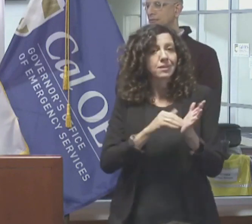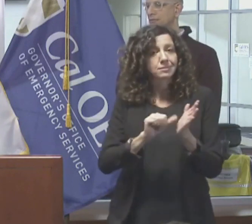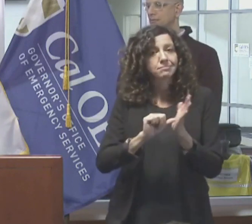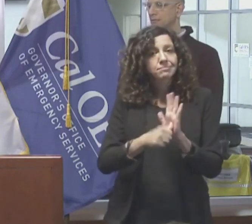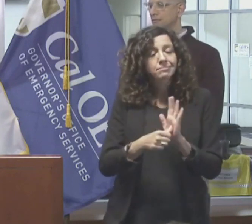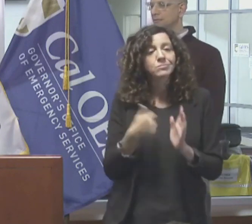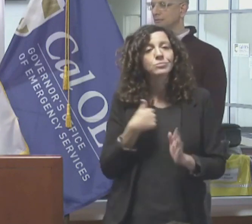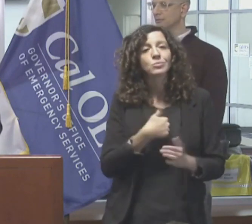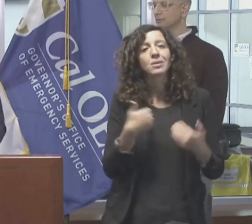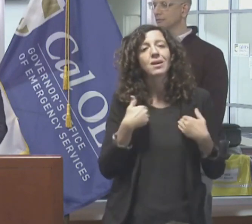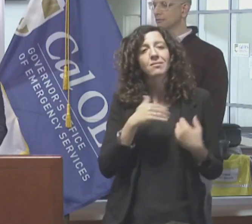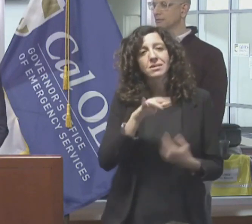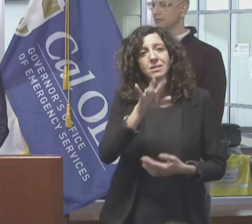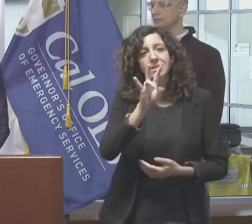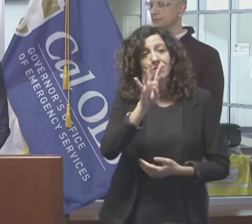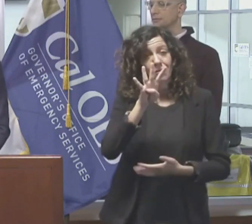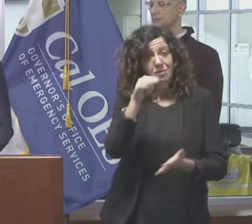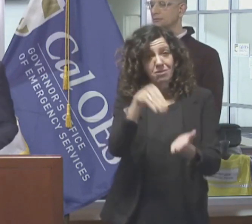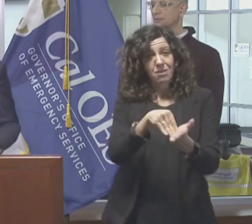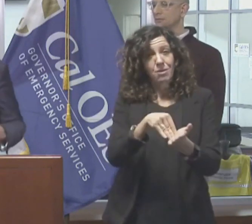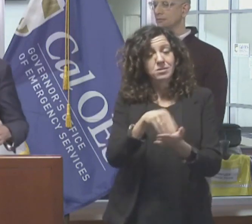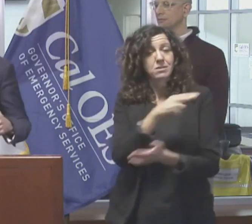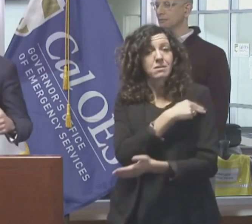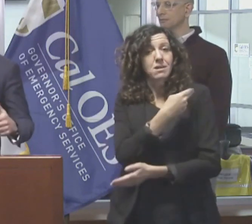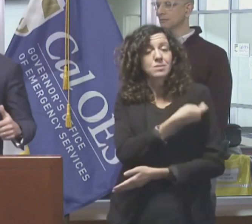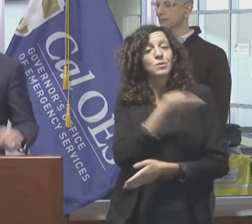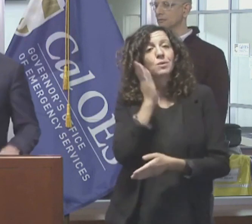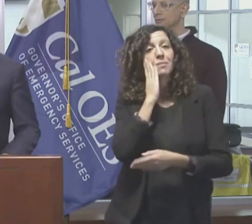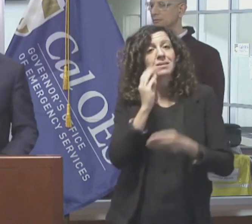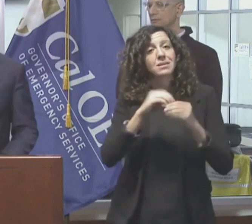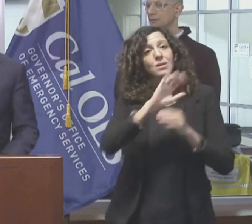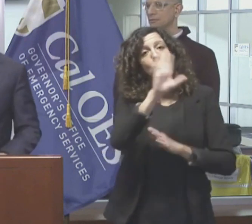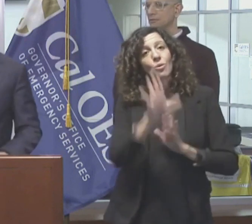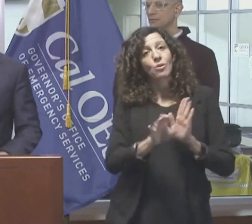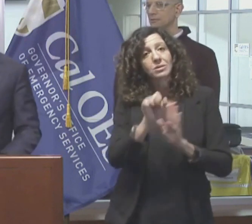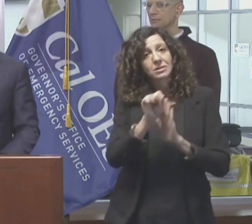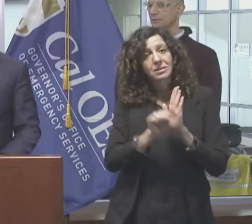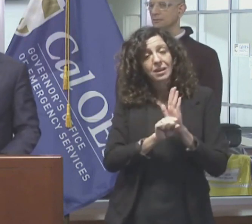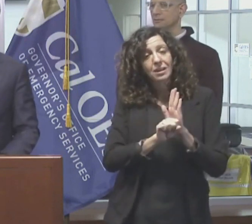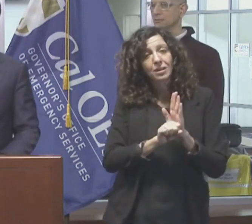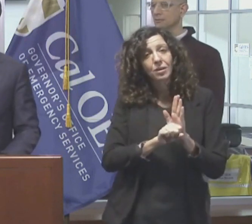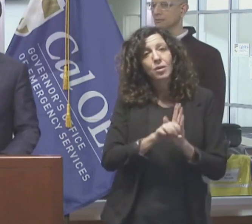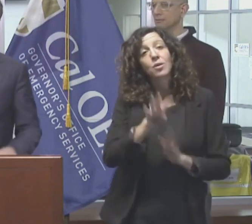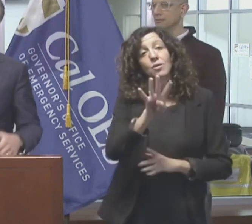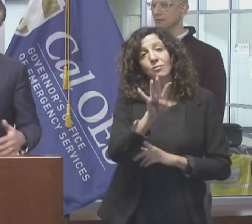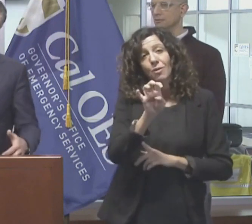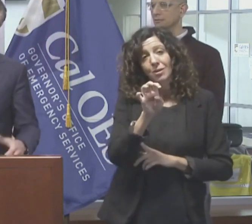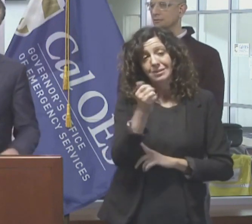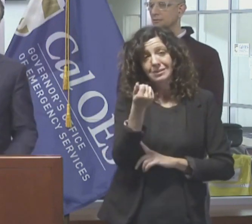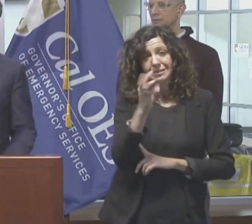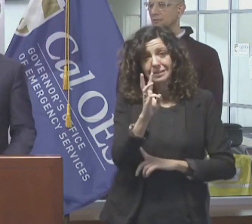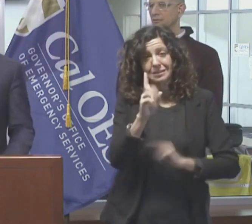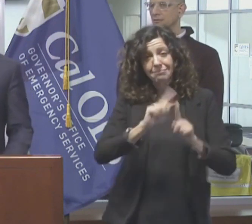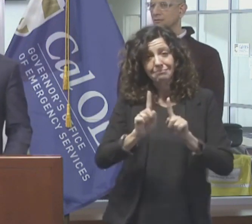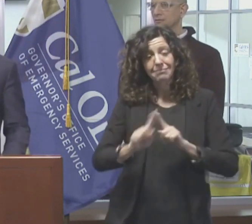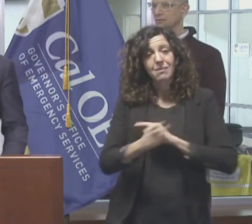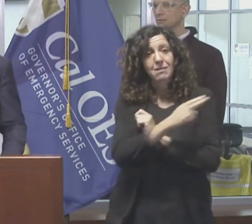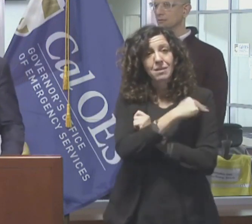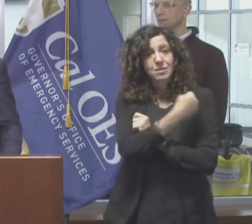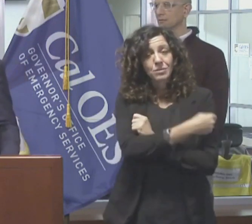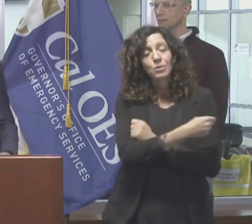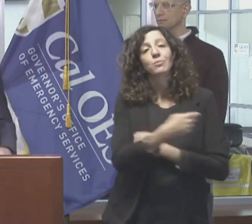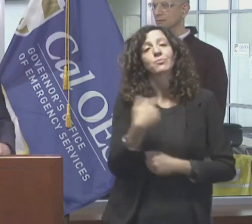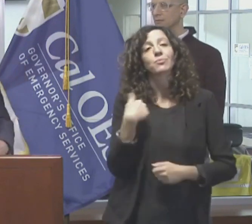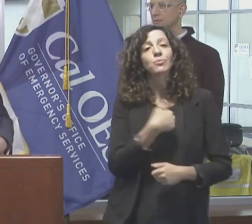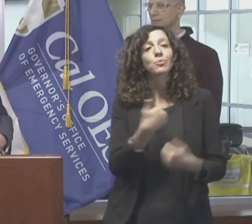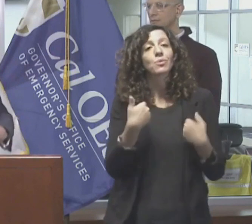74,000 hospital beds in the state at 416 different hospitals. We have surge capacity in our